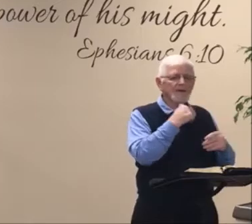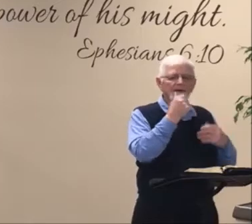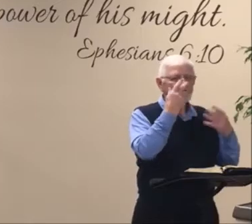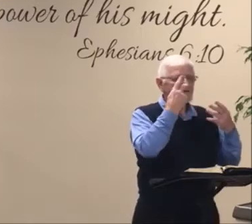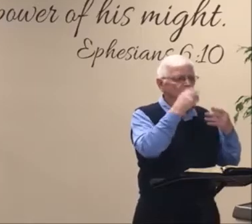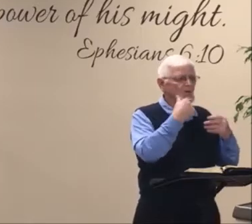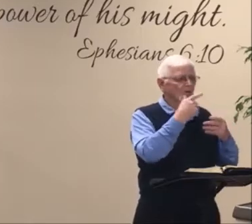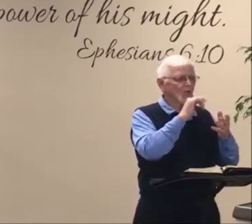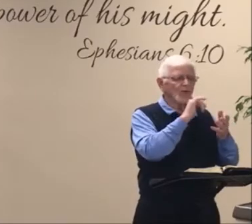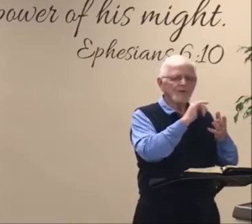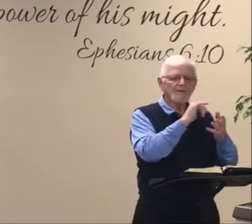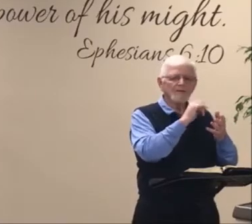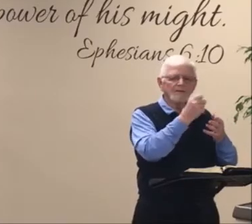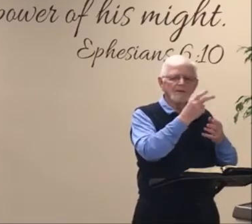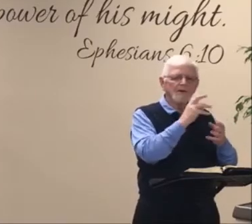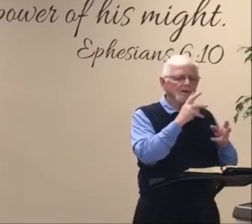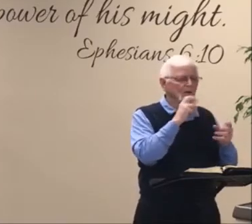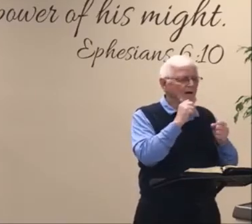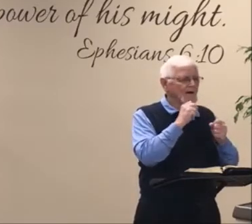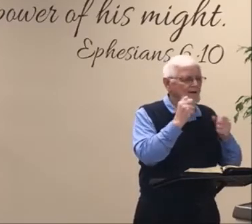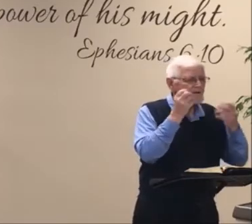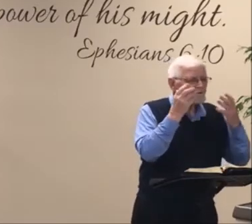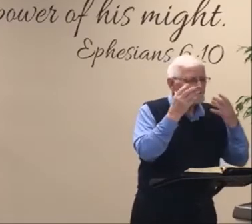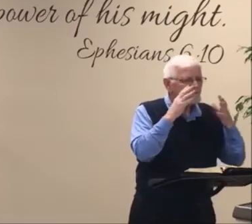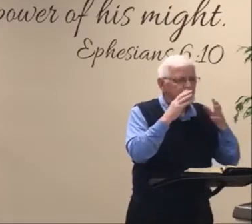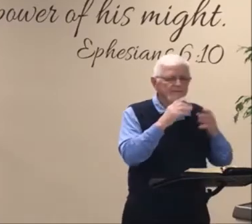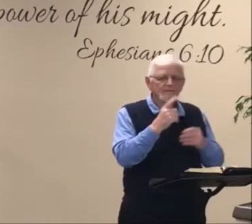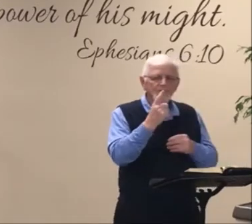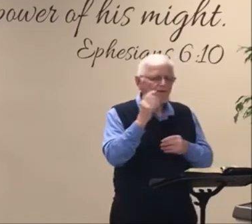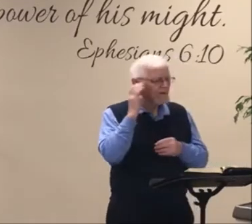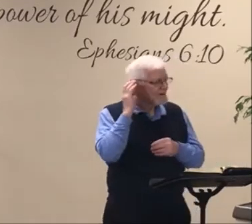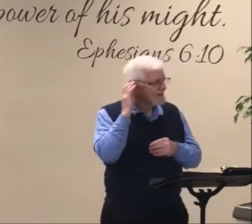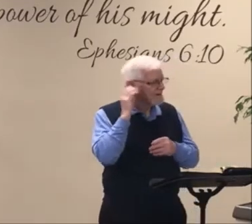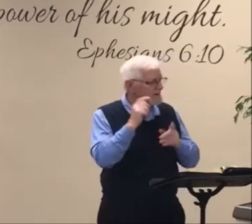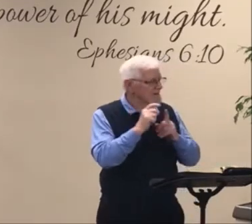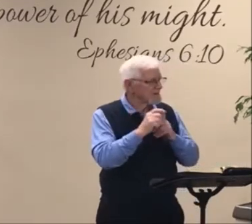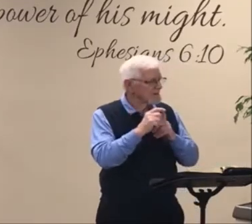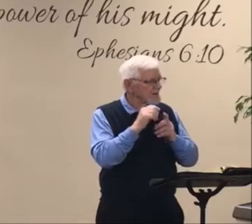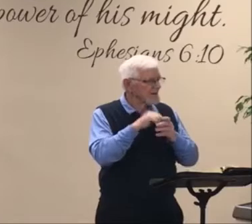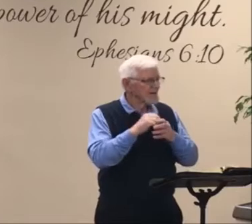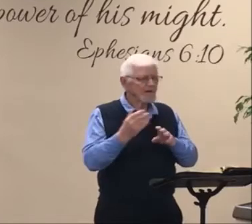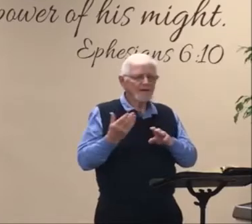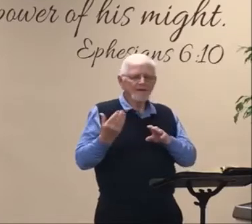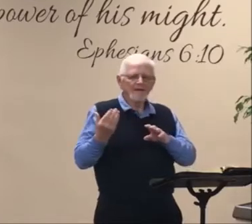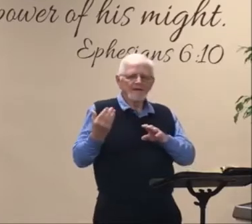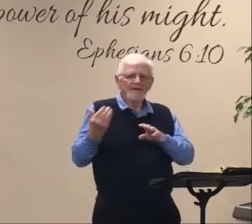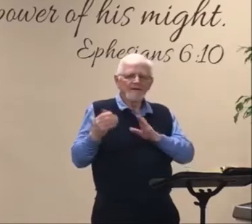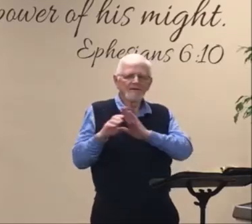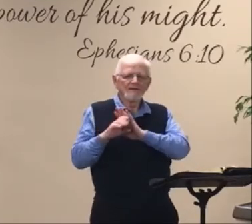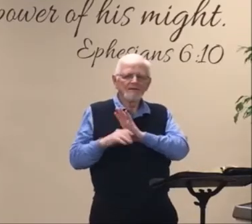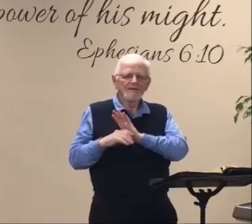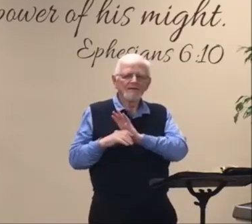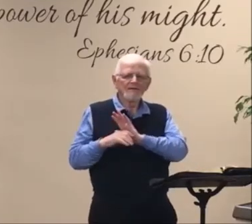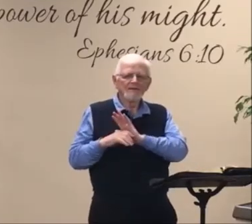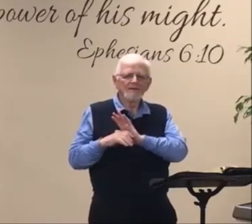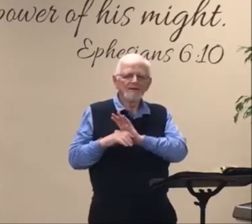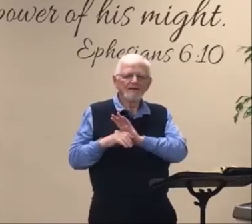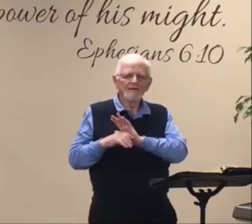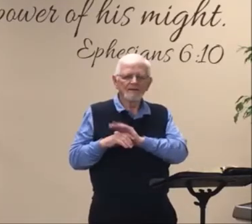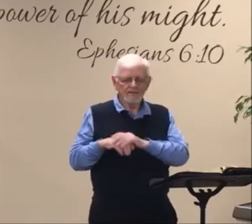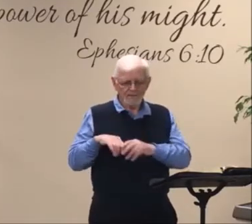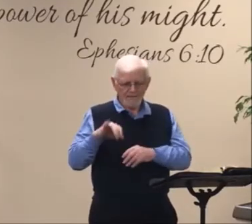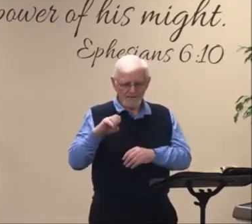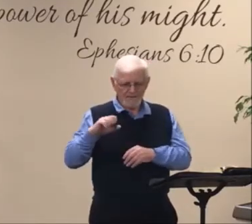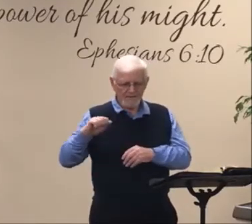was. And didn't you hear one of those words back in that past chapter there where